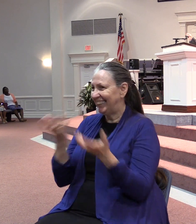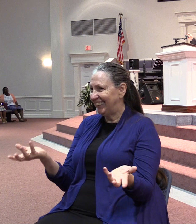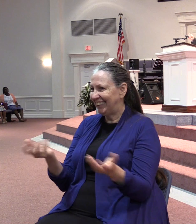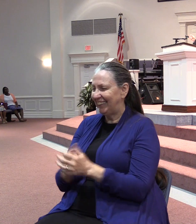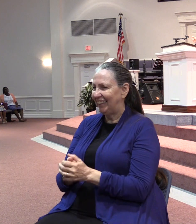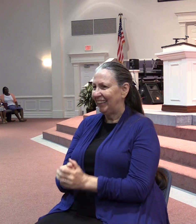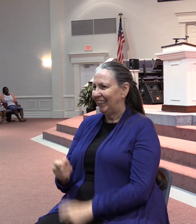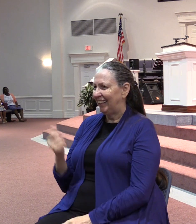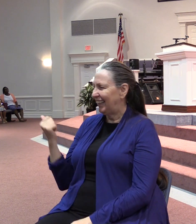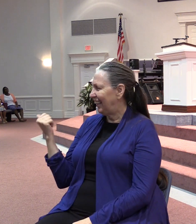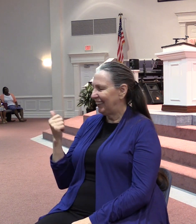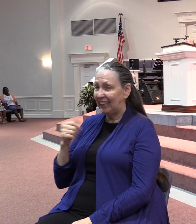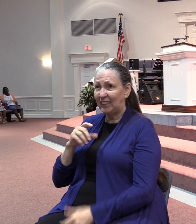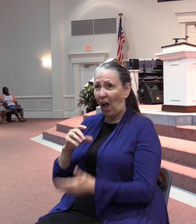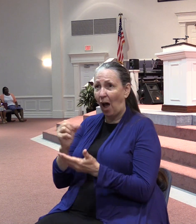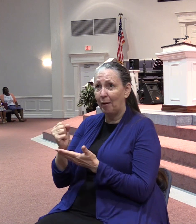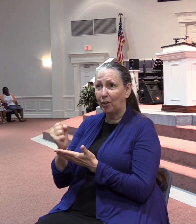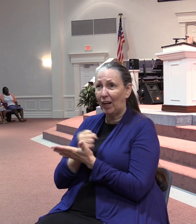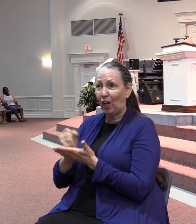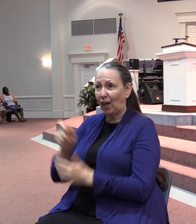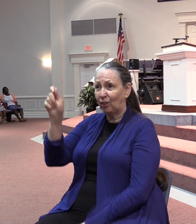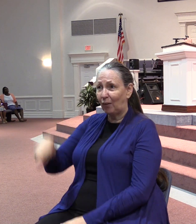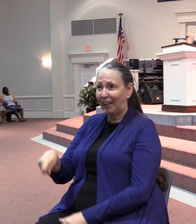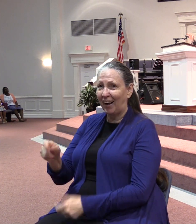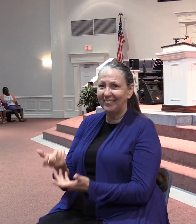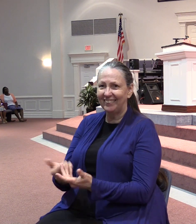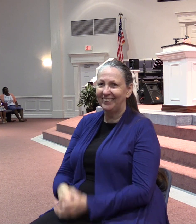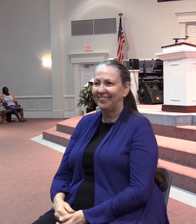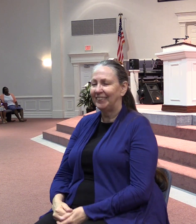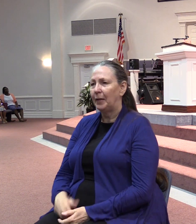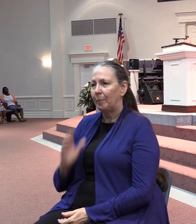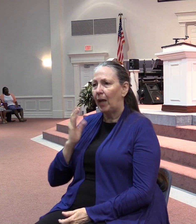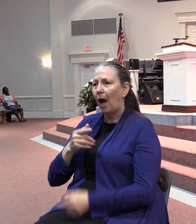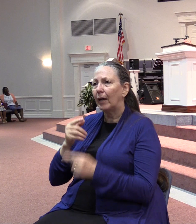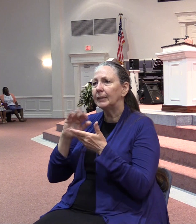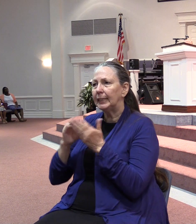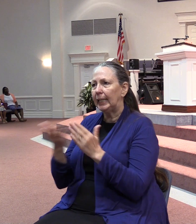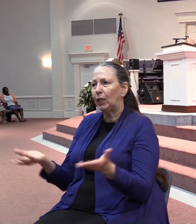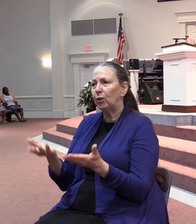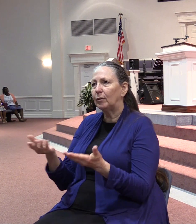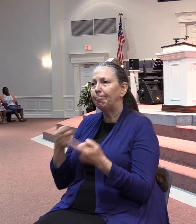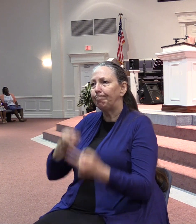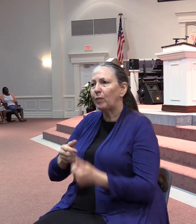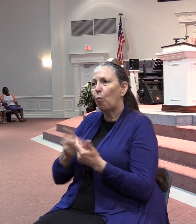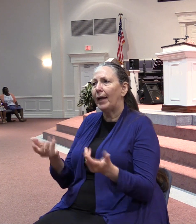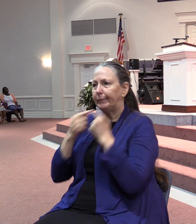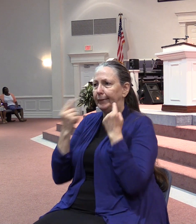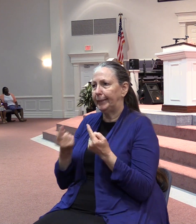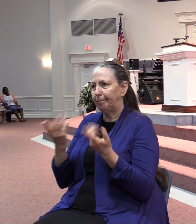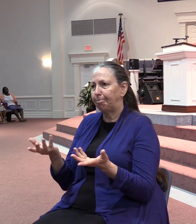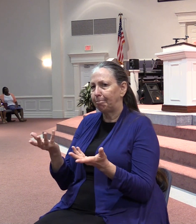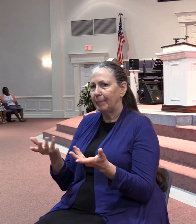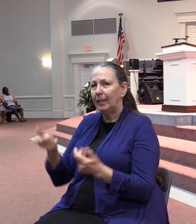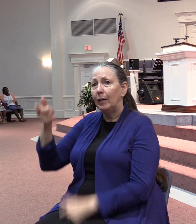That's good. Our city struggles with sin. Right. And yet God's